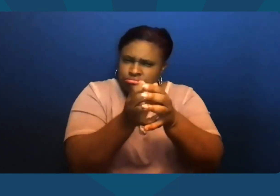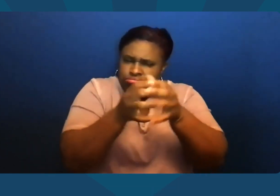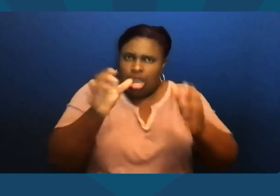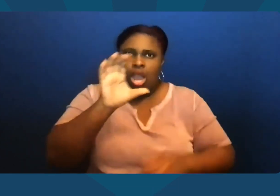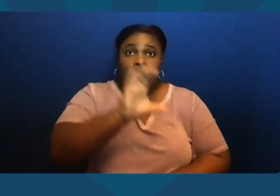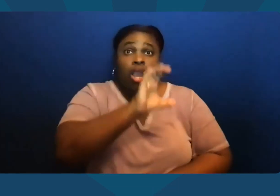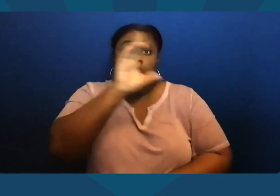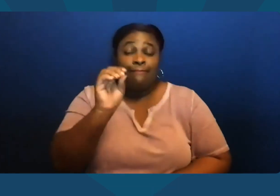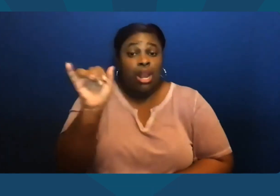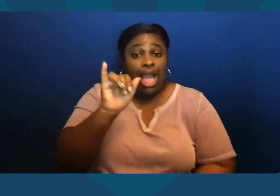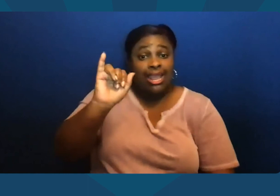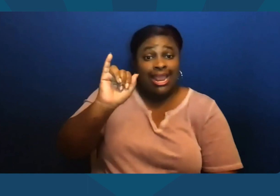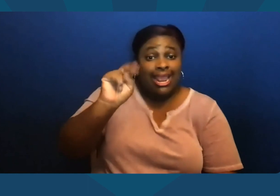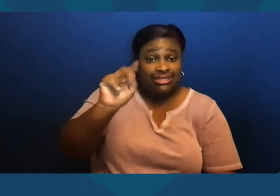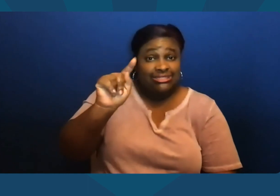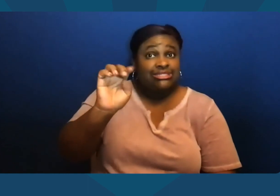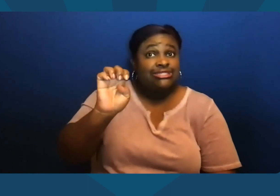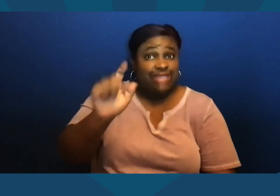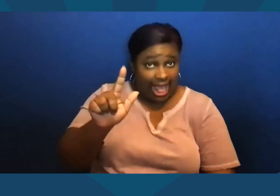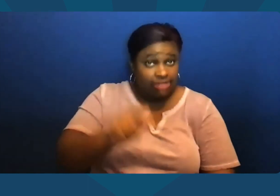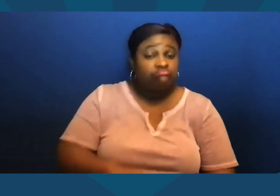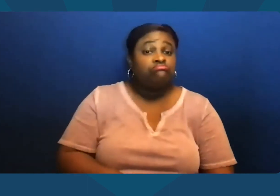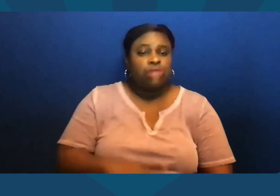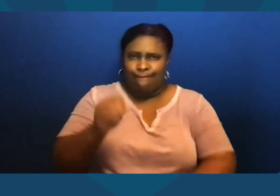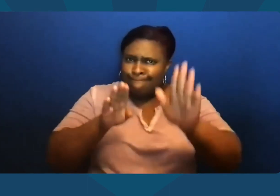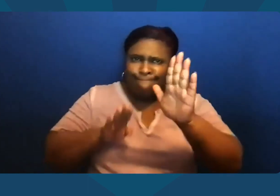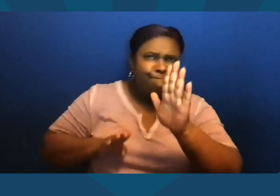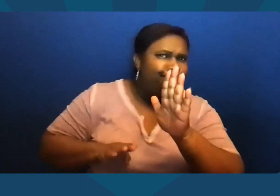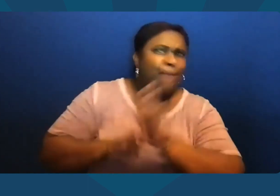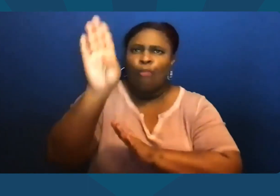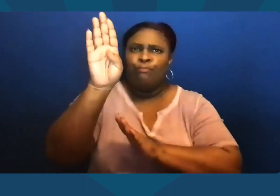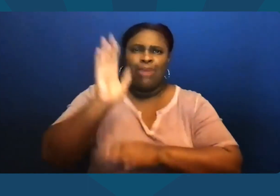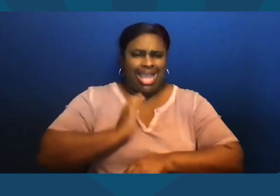universities into top-tier research status.